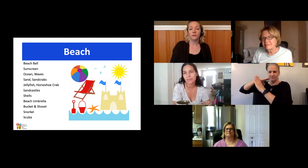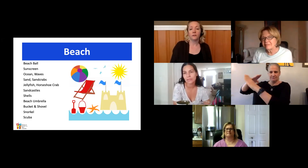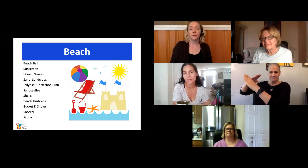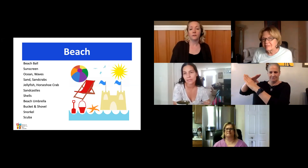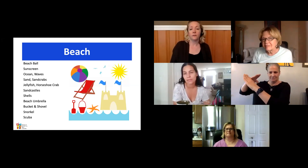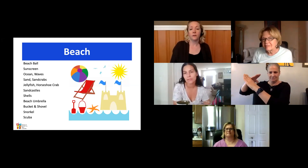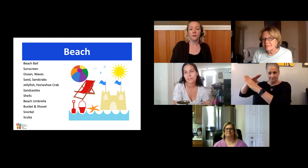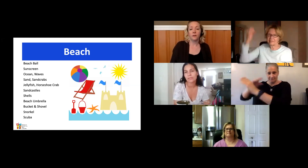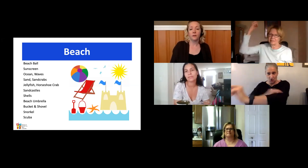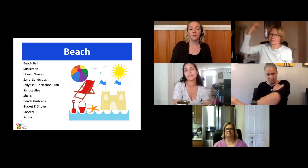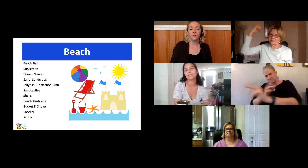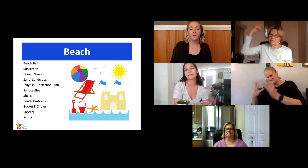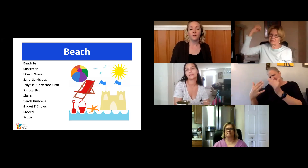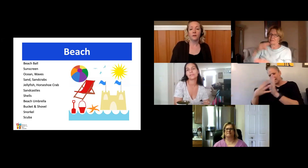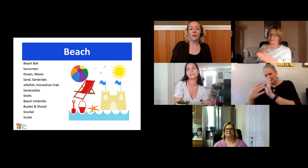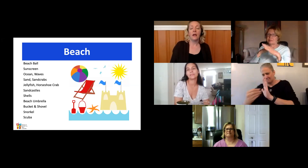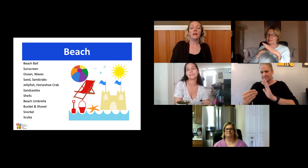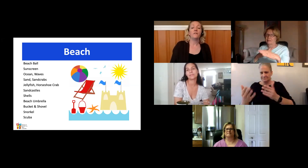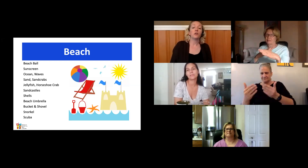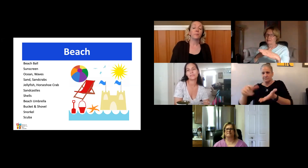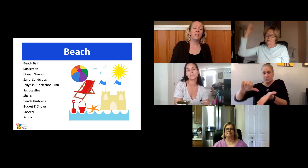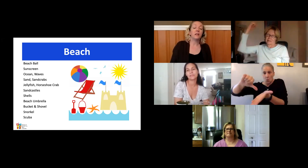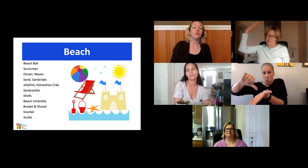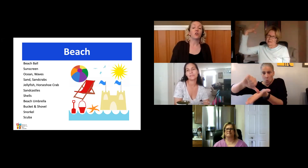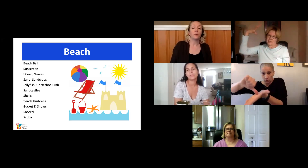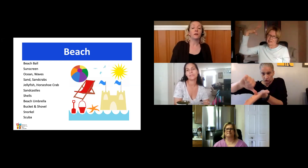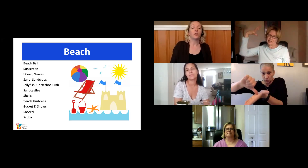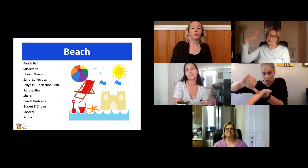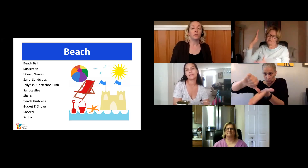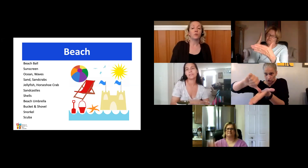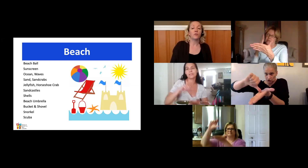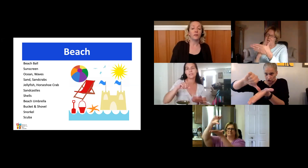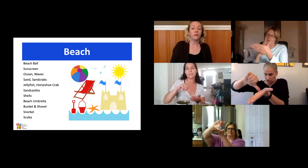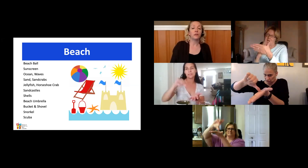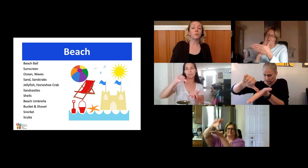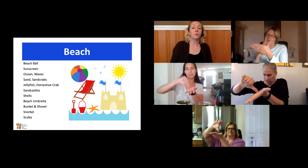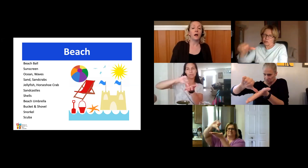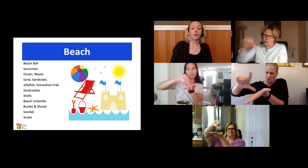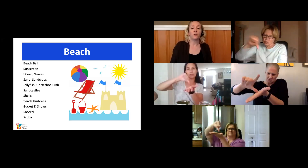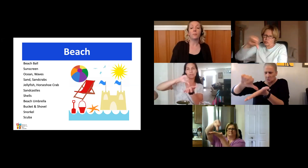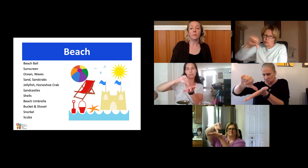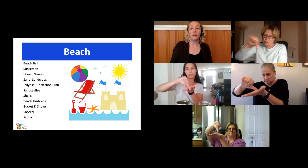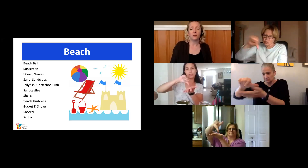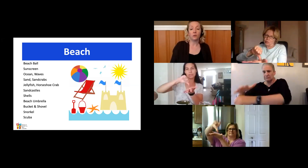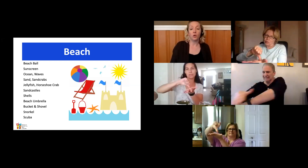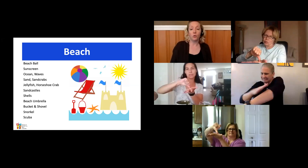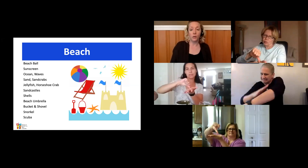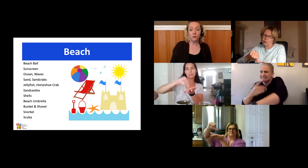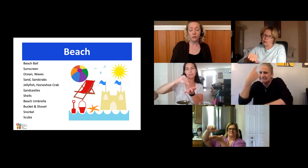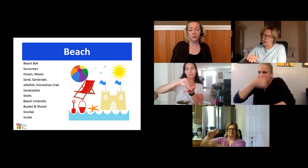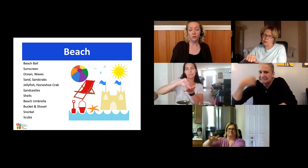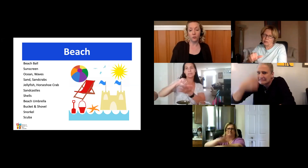And if you're explaining it, you talk about, you know, it's to prevent, it's sunblock. So copy me. So lotion, this is lotion.